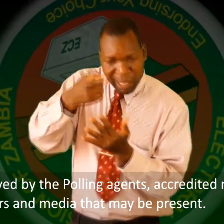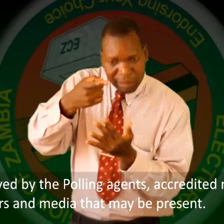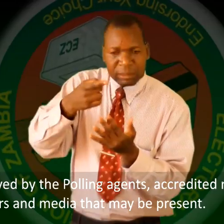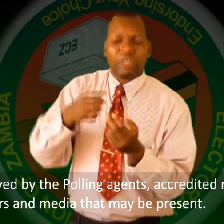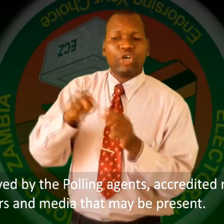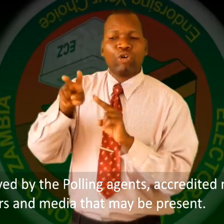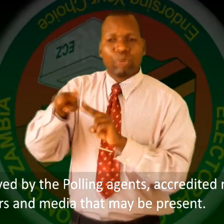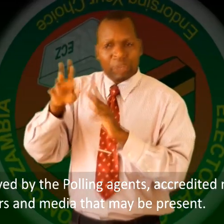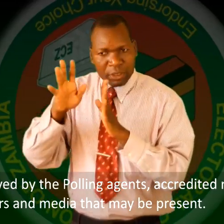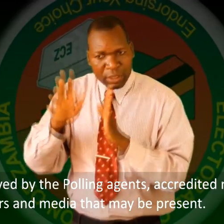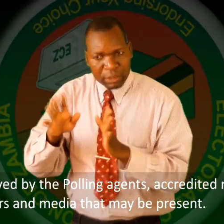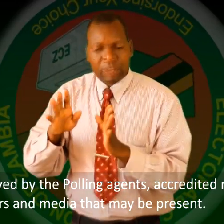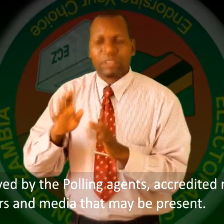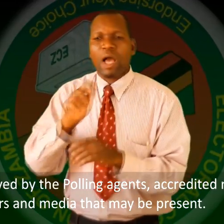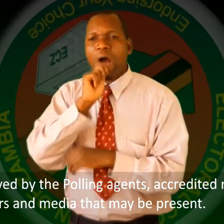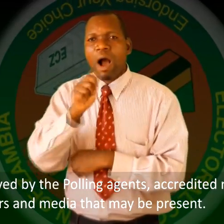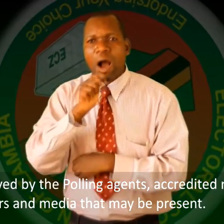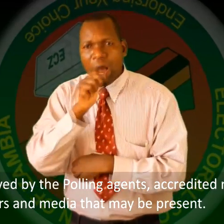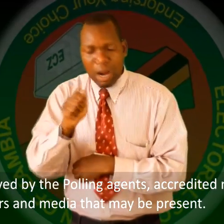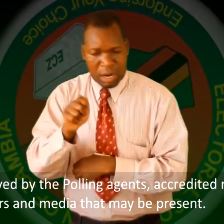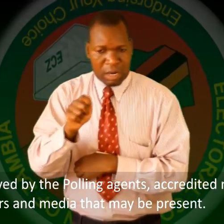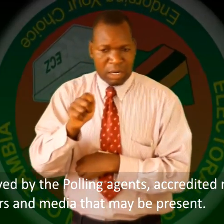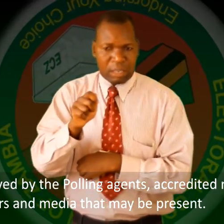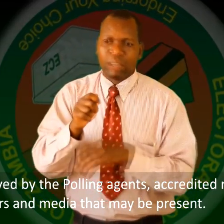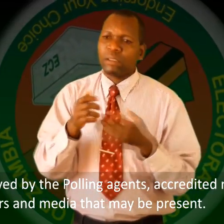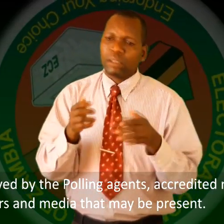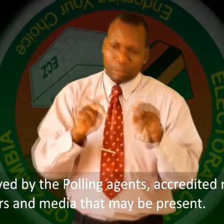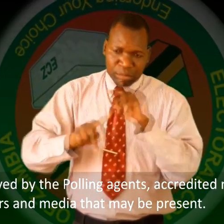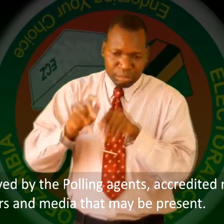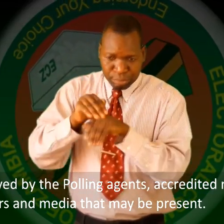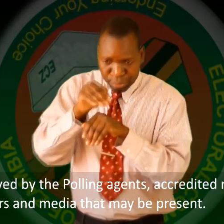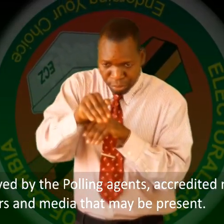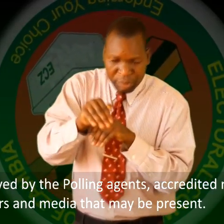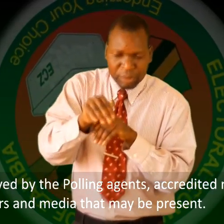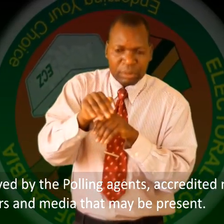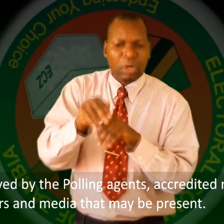agents, accredited monitors, observers, and media that may be present.